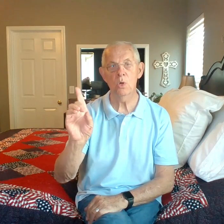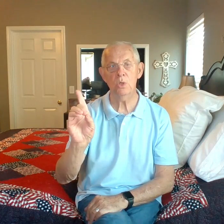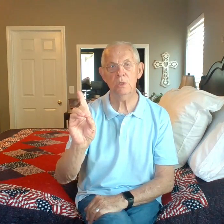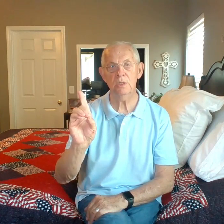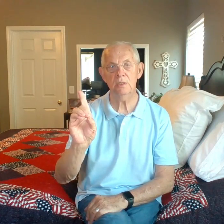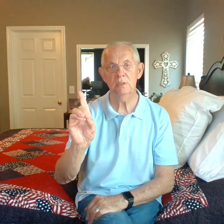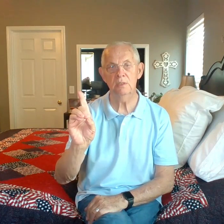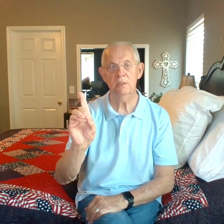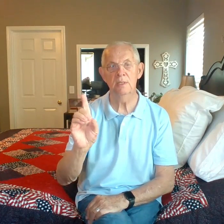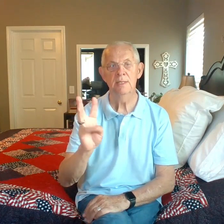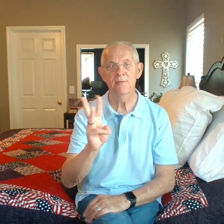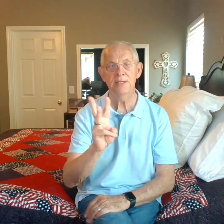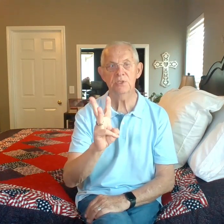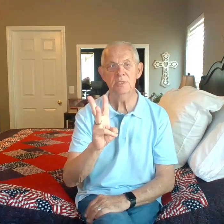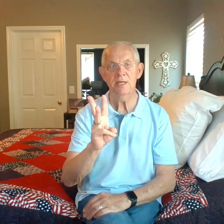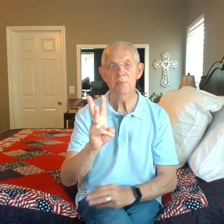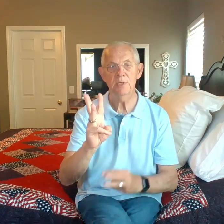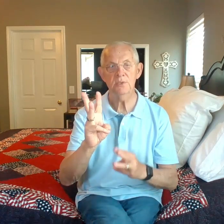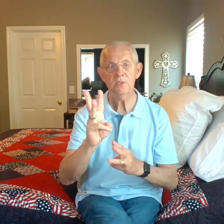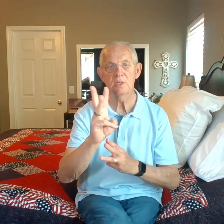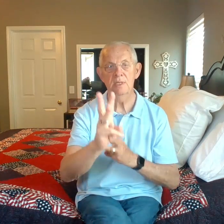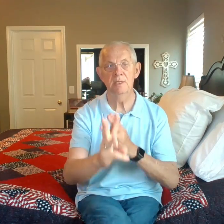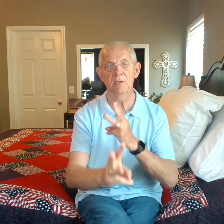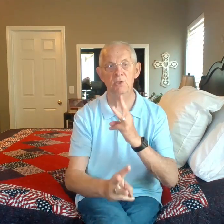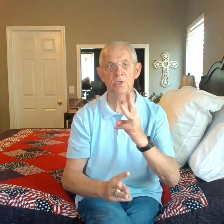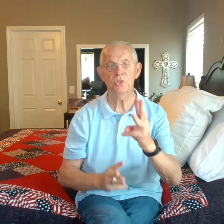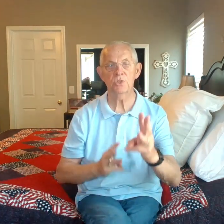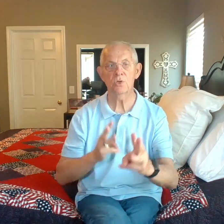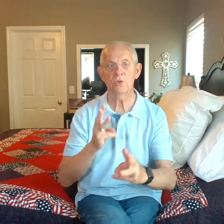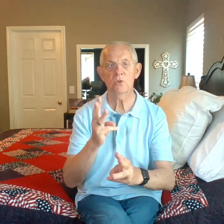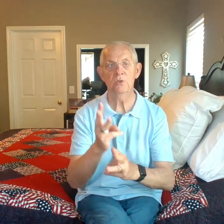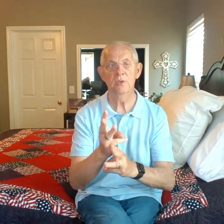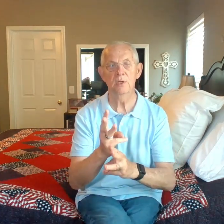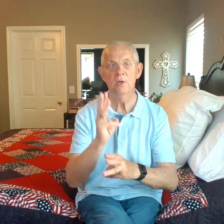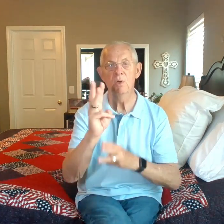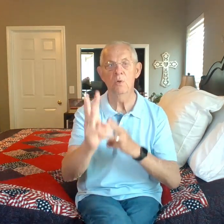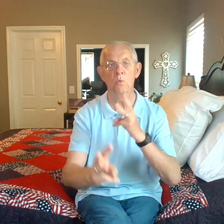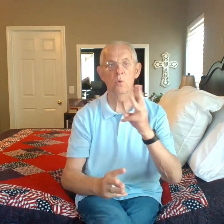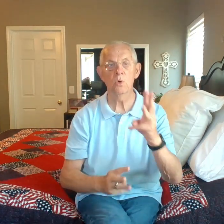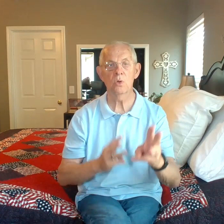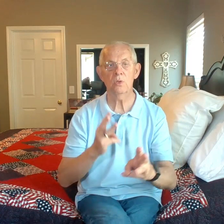world. That's W's. You just circle. World.